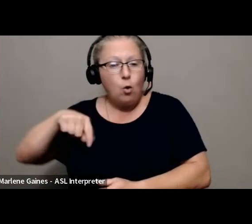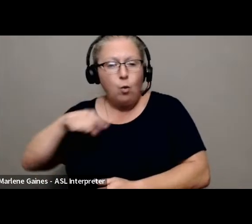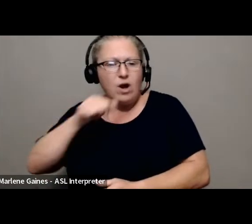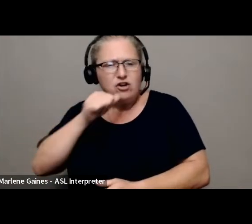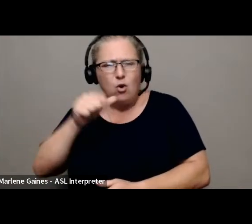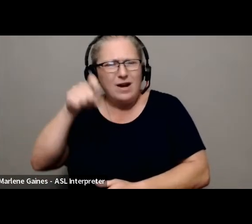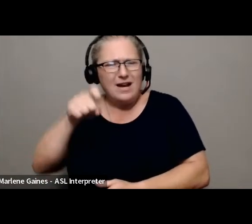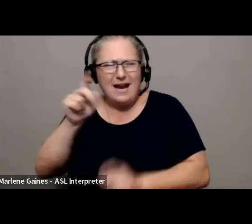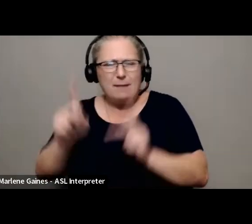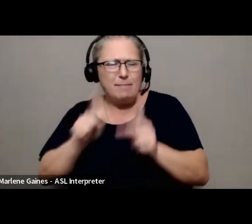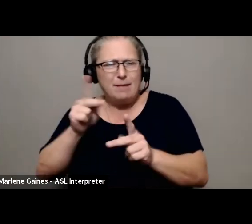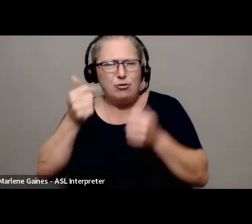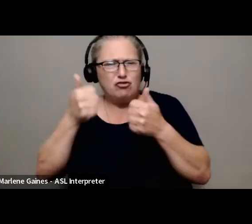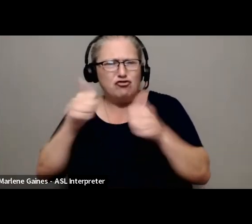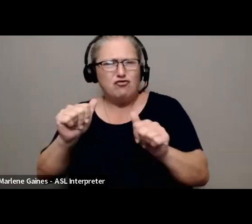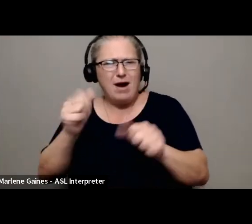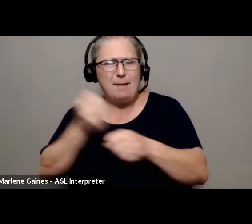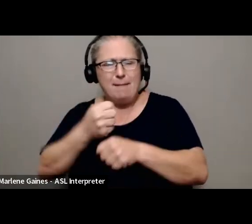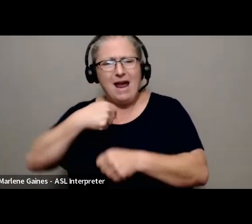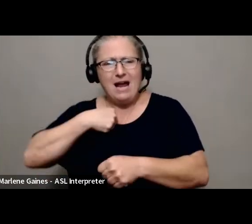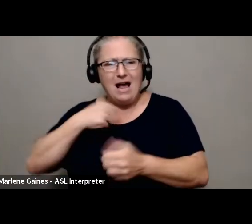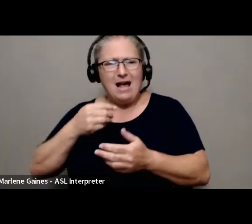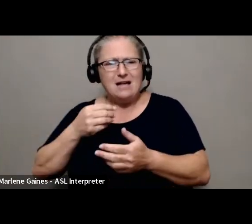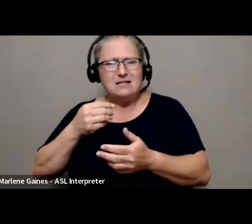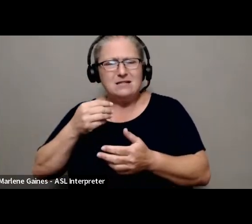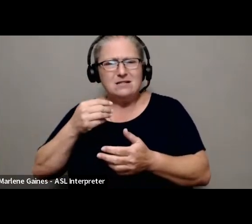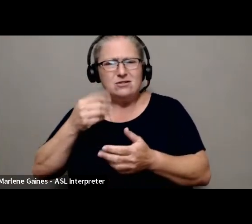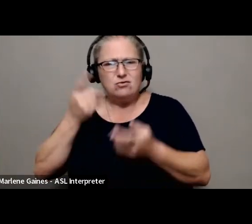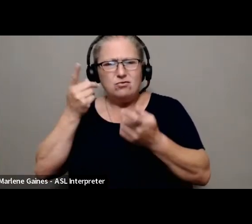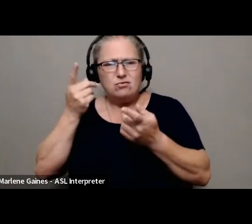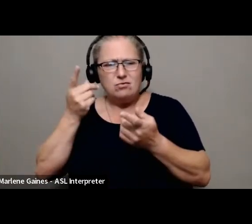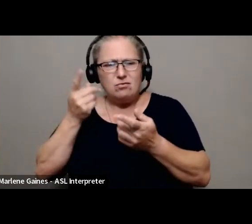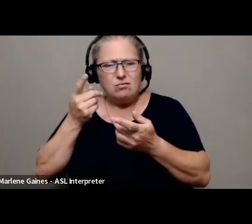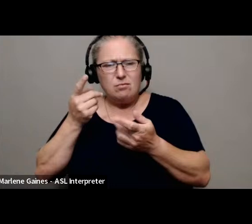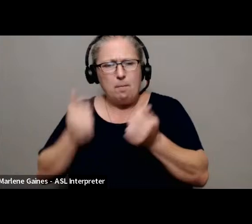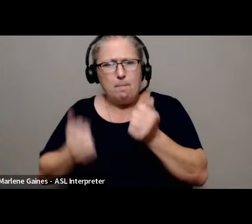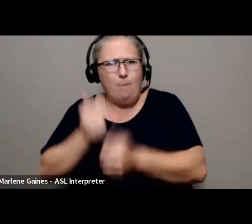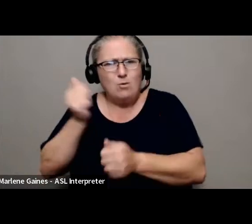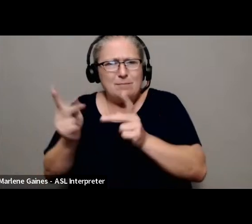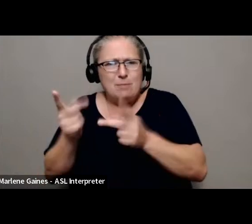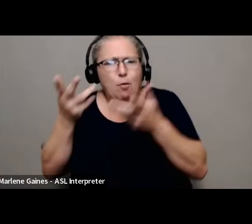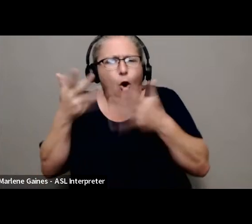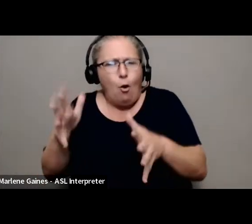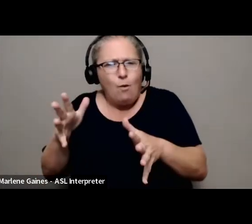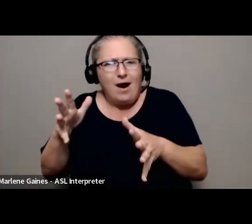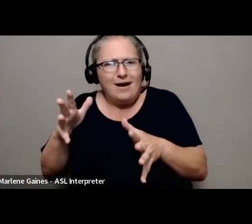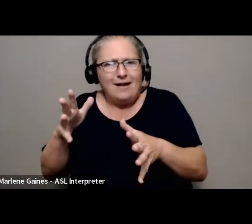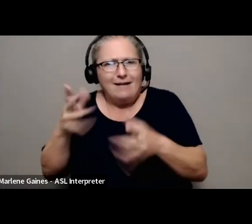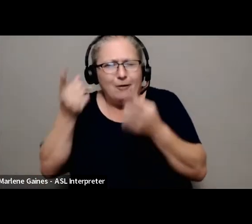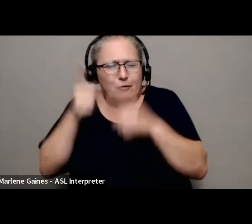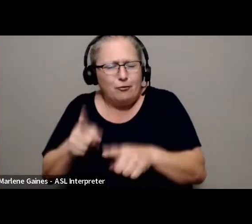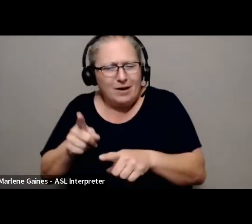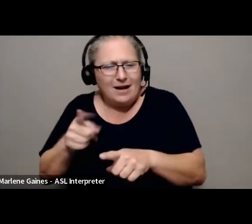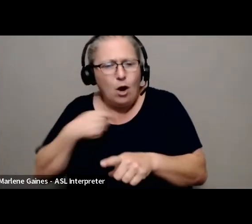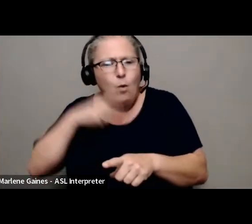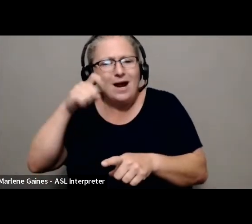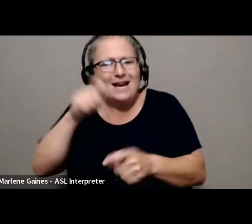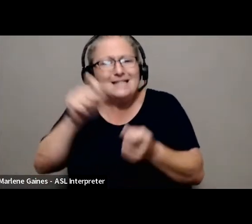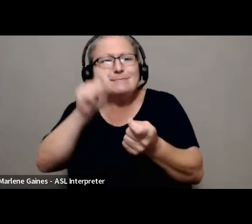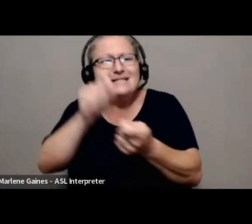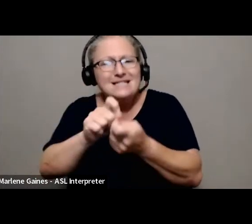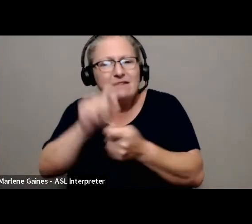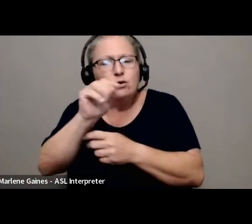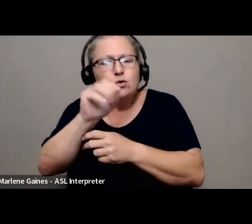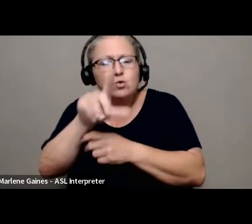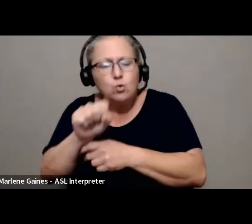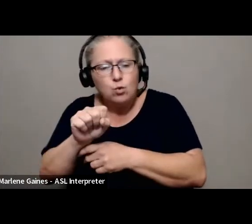don't need people to try to get us to buy into this. Most of the people already buy into it. We need specific